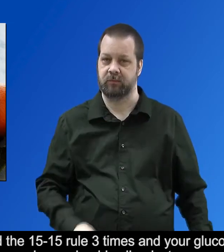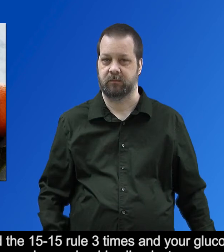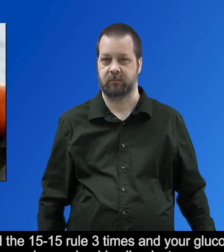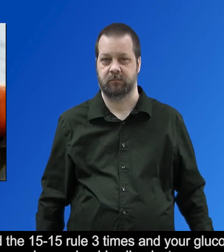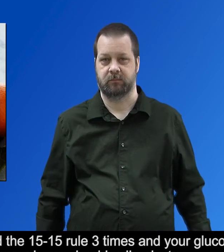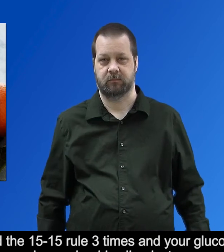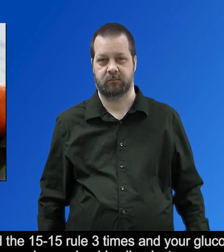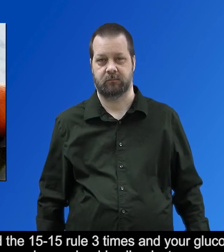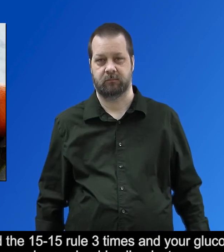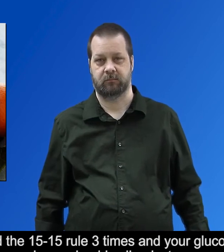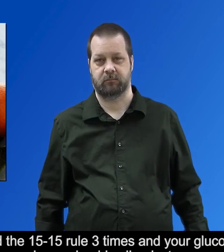a doctor.